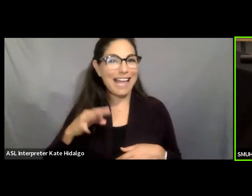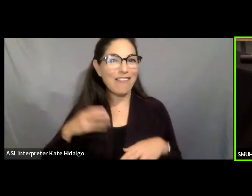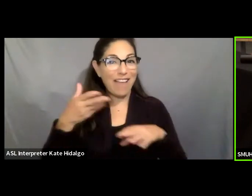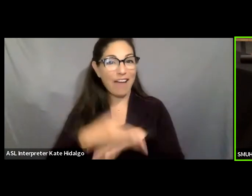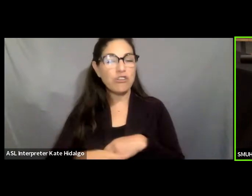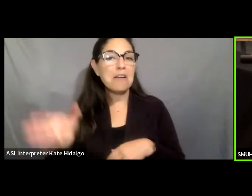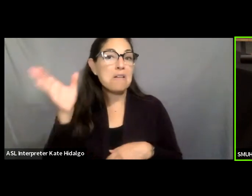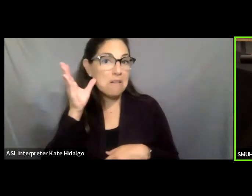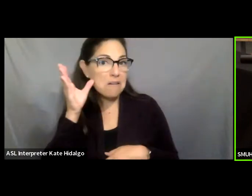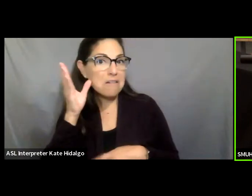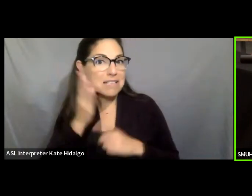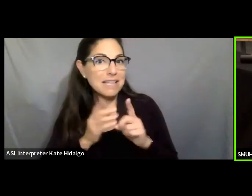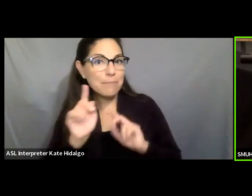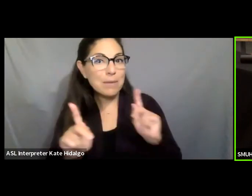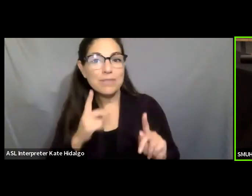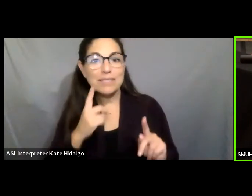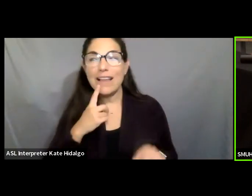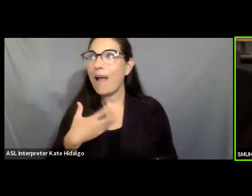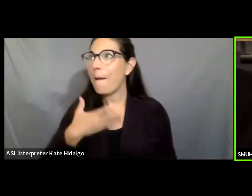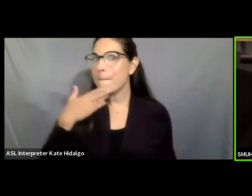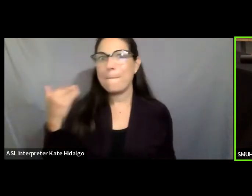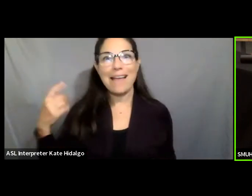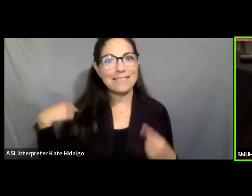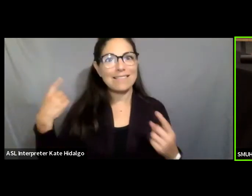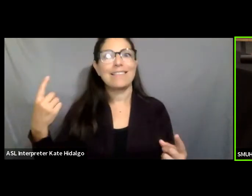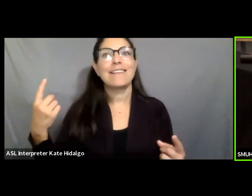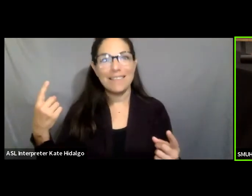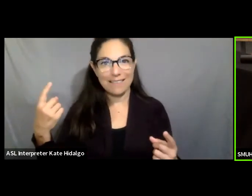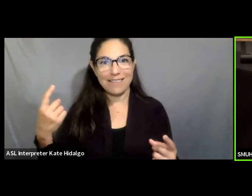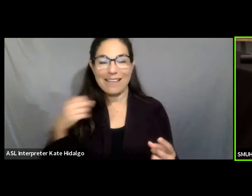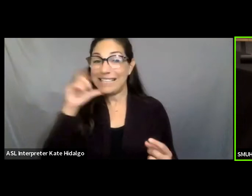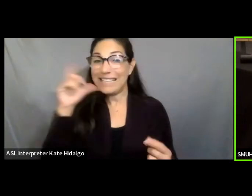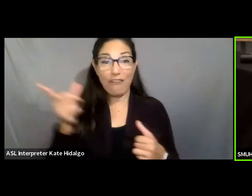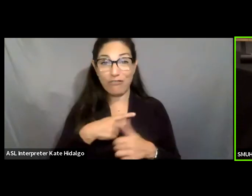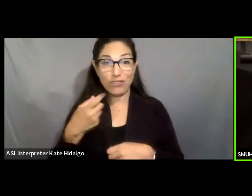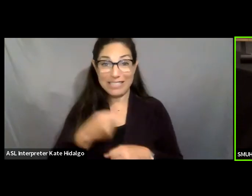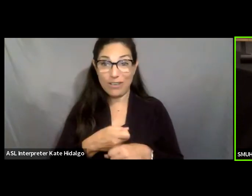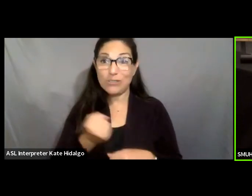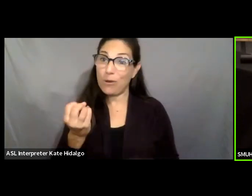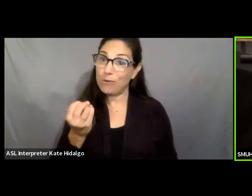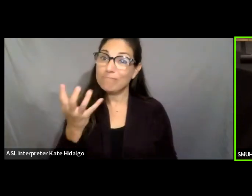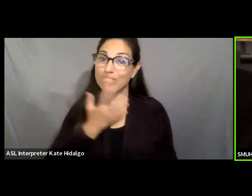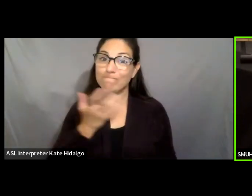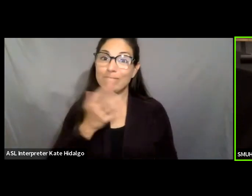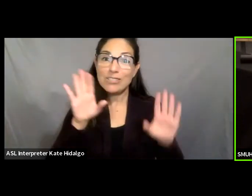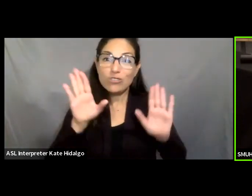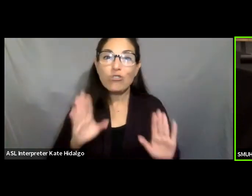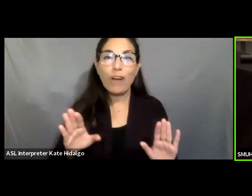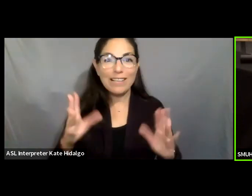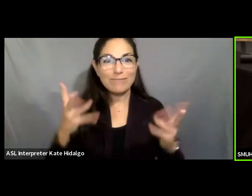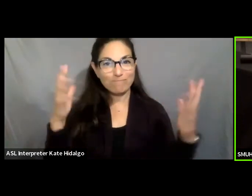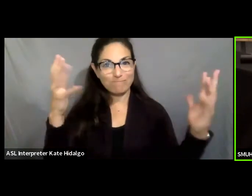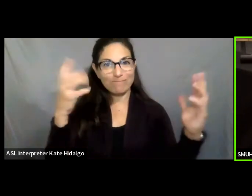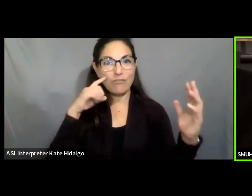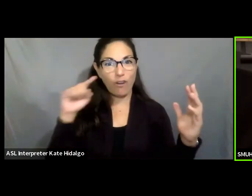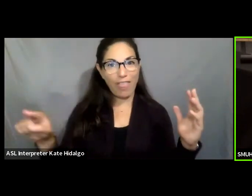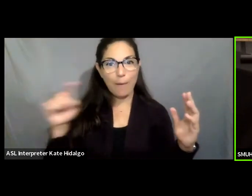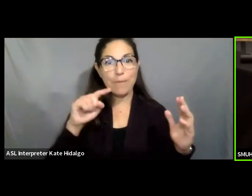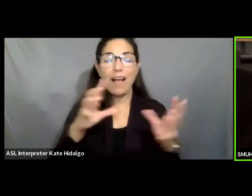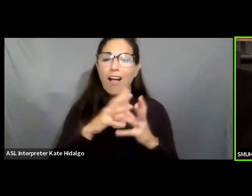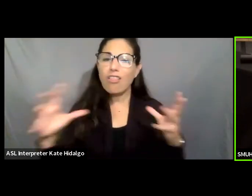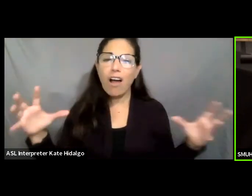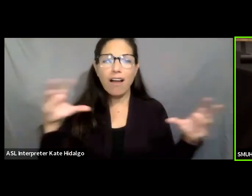overheard some folks saying that was the best one they had ever attended. And it's not their first year here, so it's just great. So kudos. And there's a lot that goes